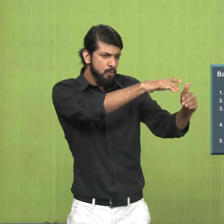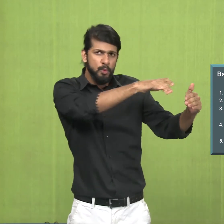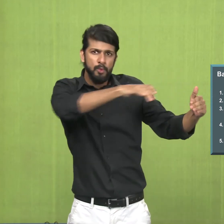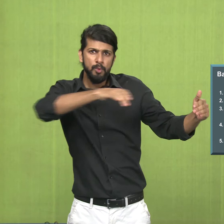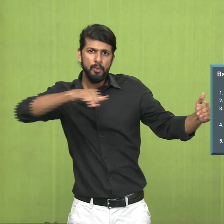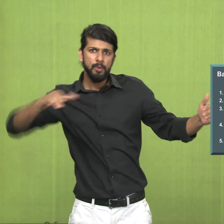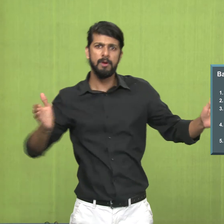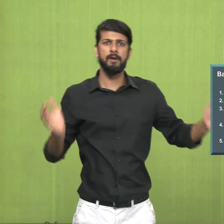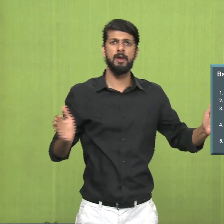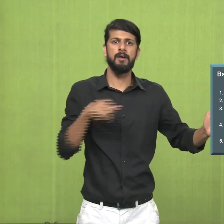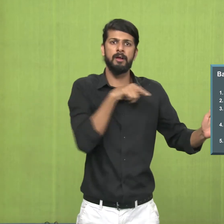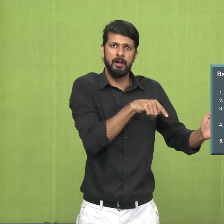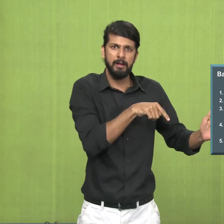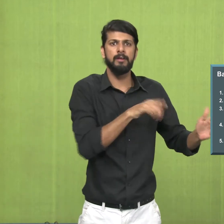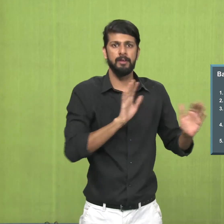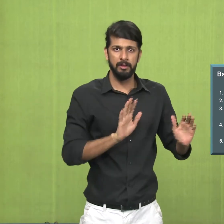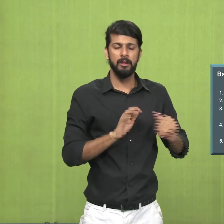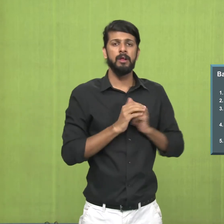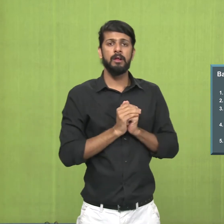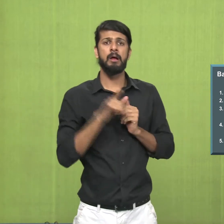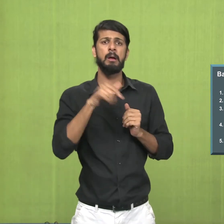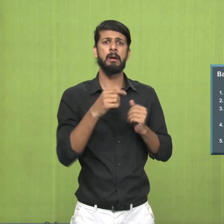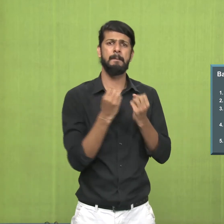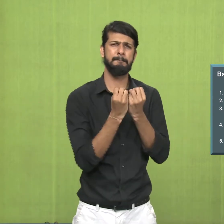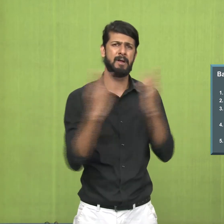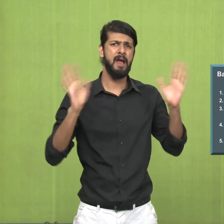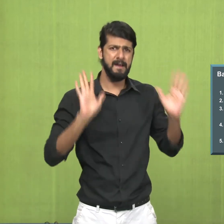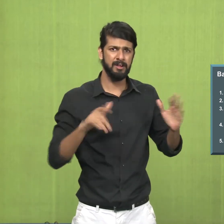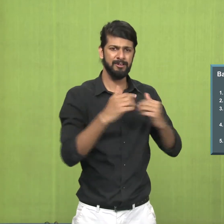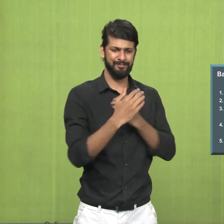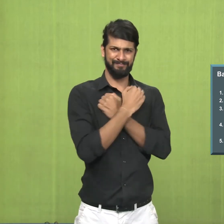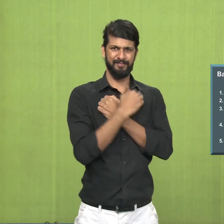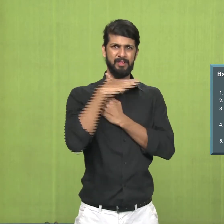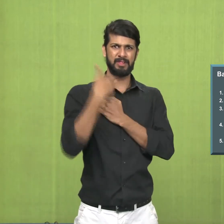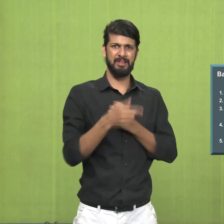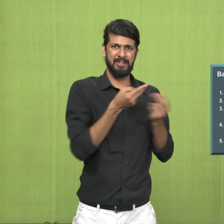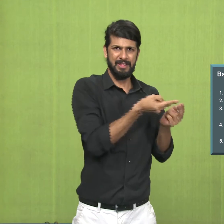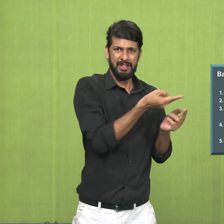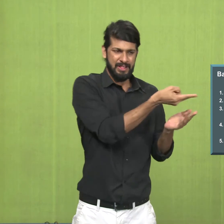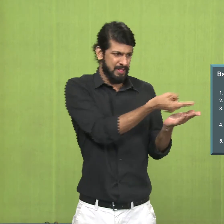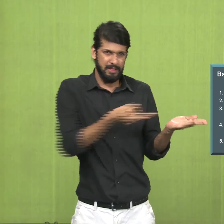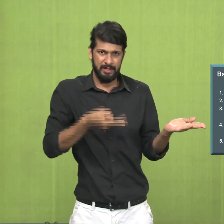So, the sarcophagi first had tempera coat and then watercolors were used.